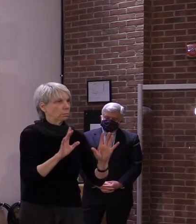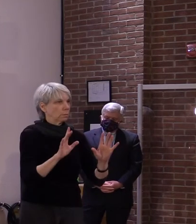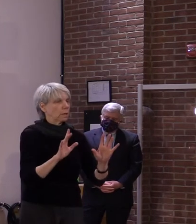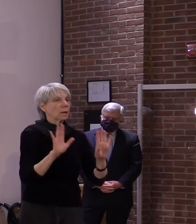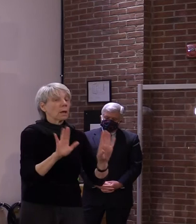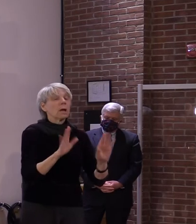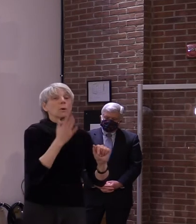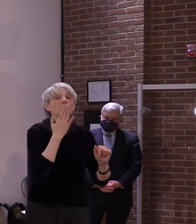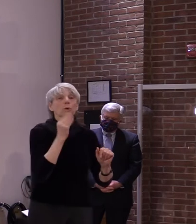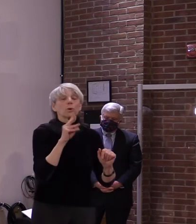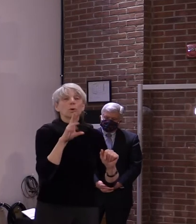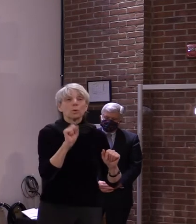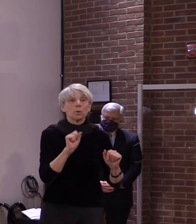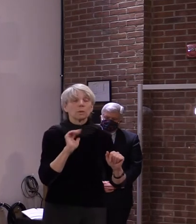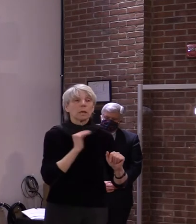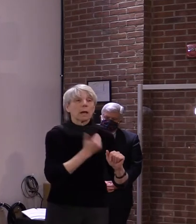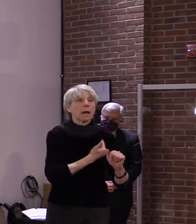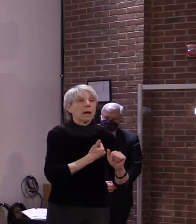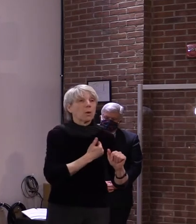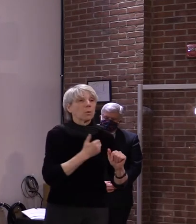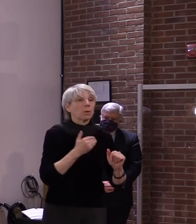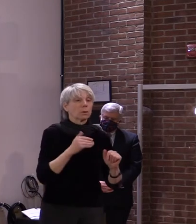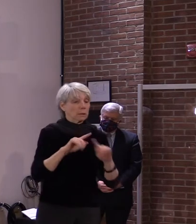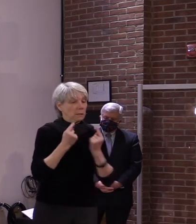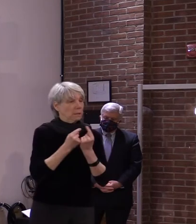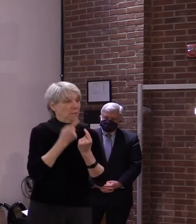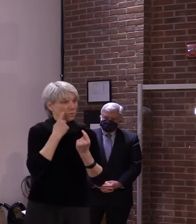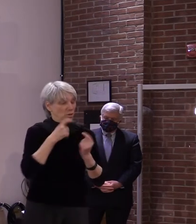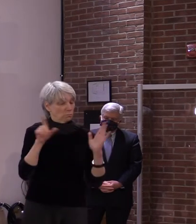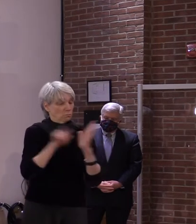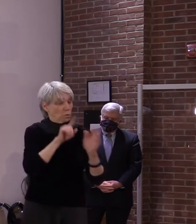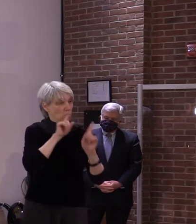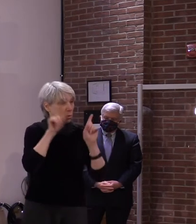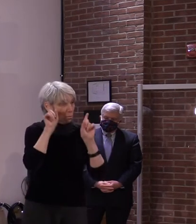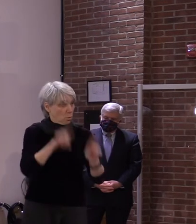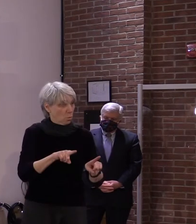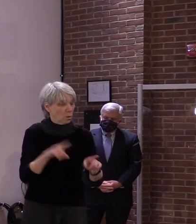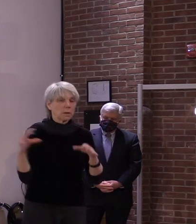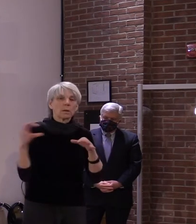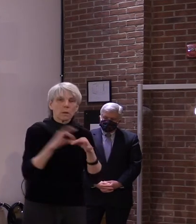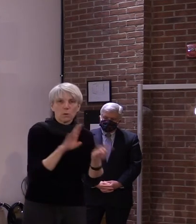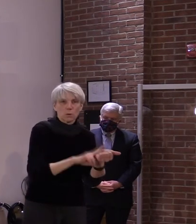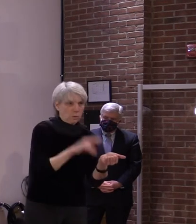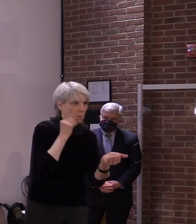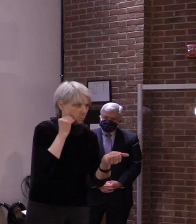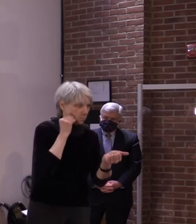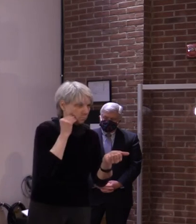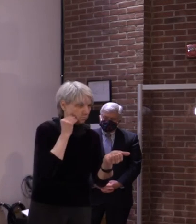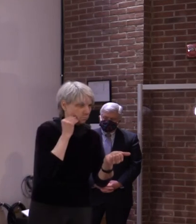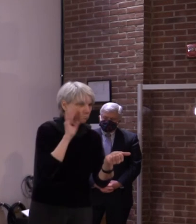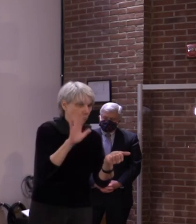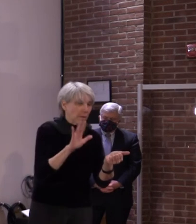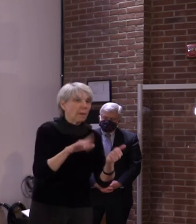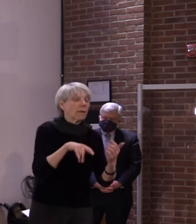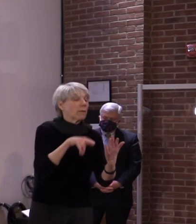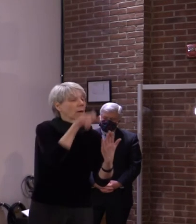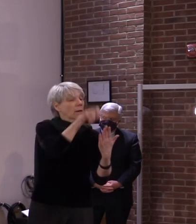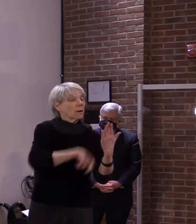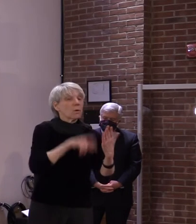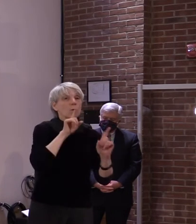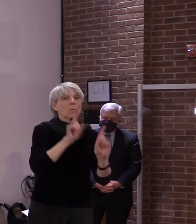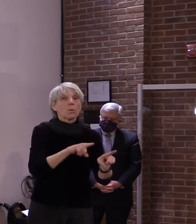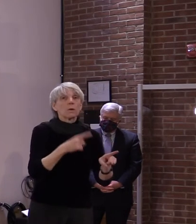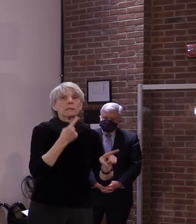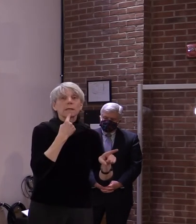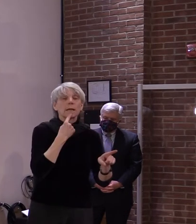19 in our long-term care facilities some key findings of the report 71 percent of